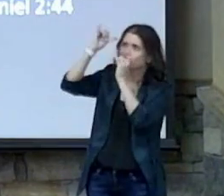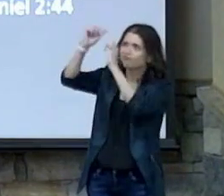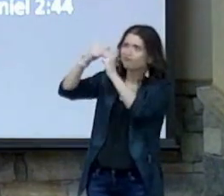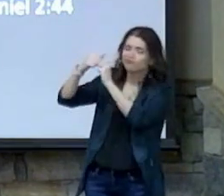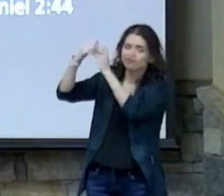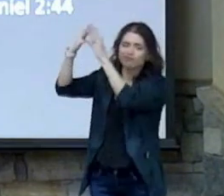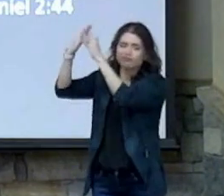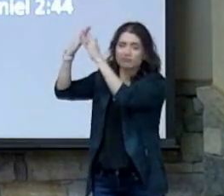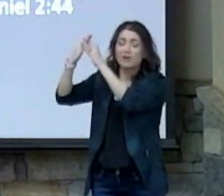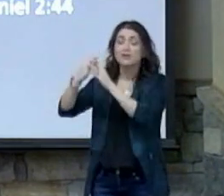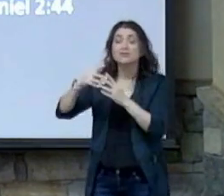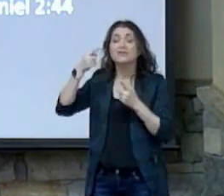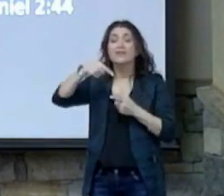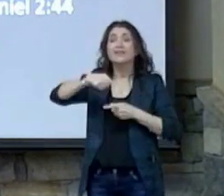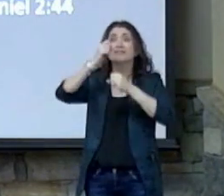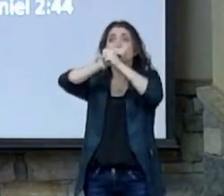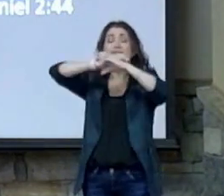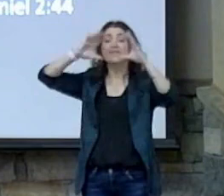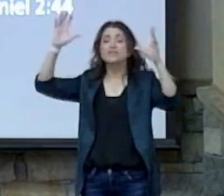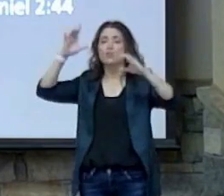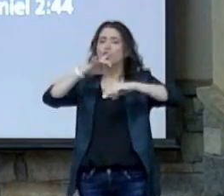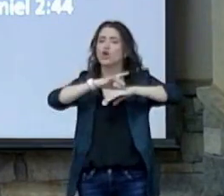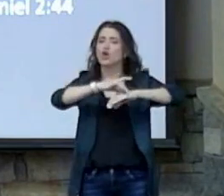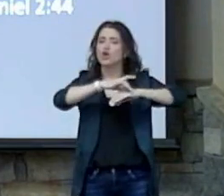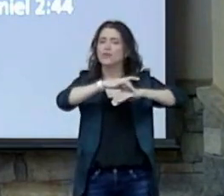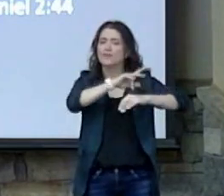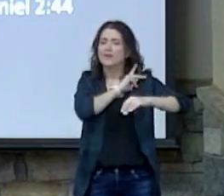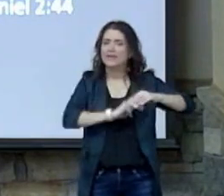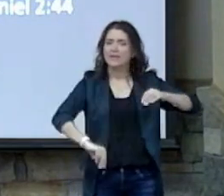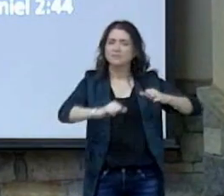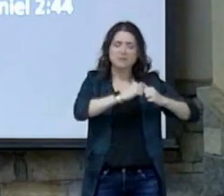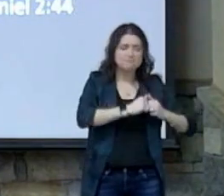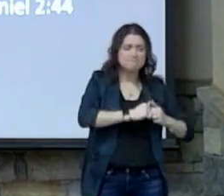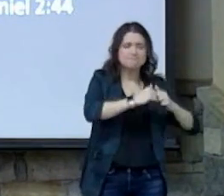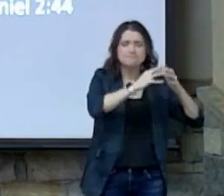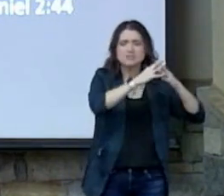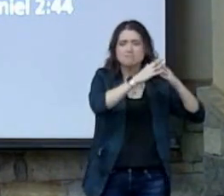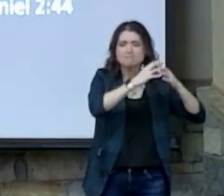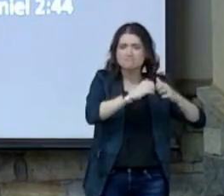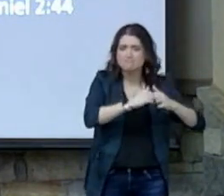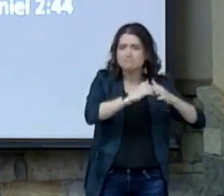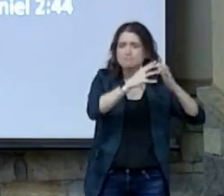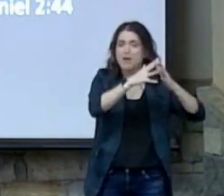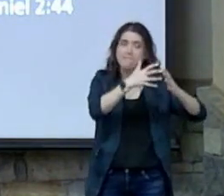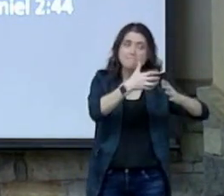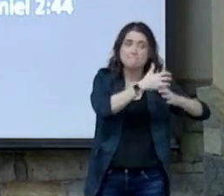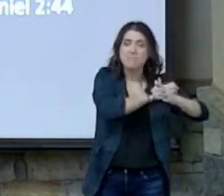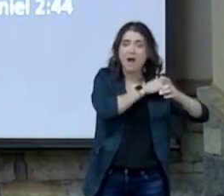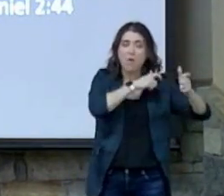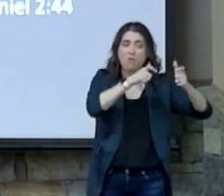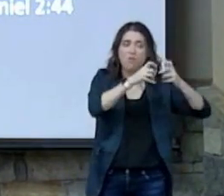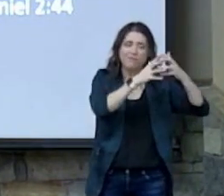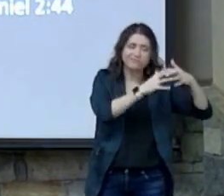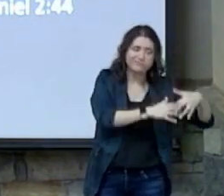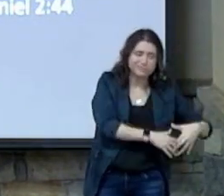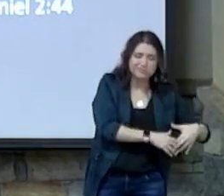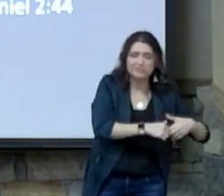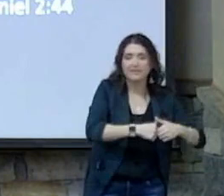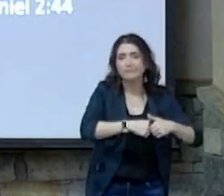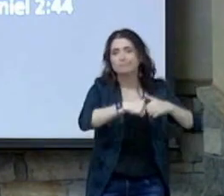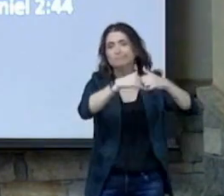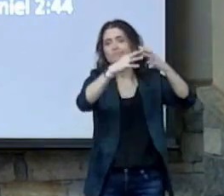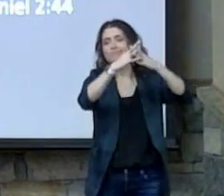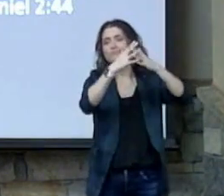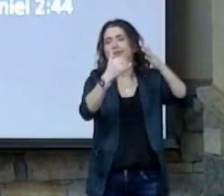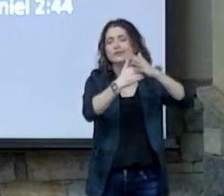there were earthly kingdoms that had risen to power and that would ultimately fall, and then a new one would rise and it would fall. And